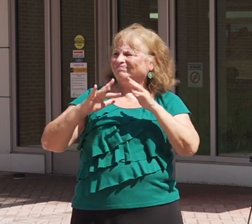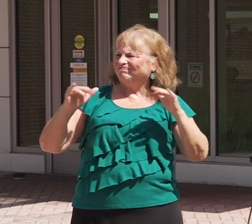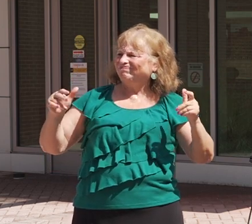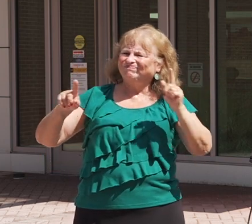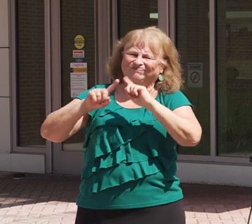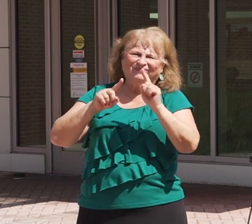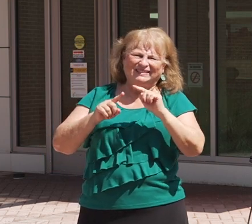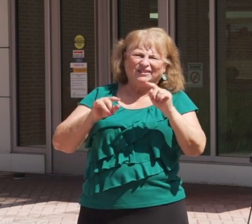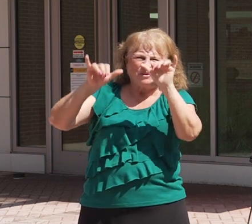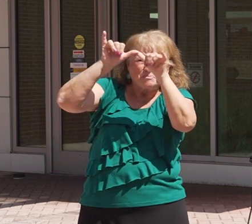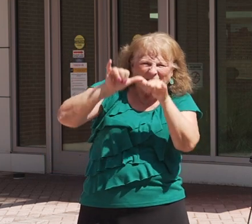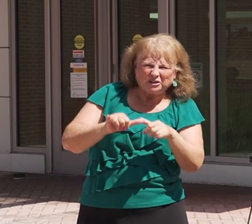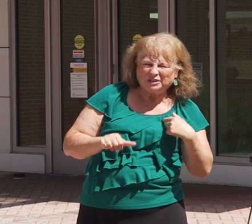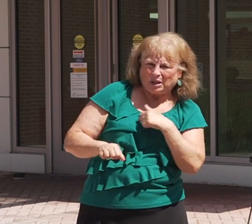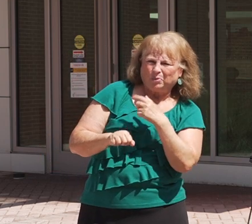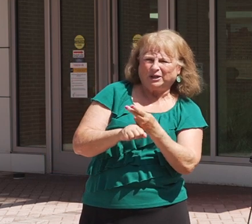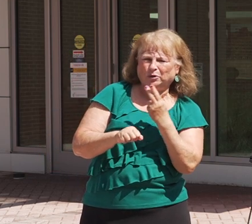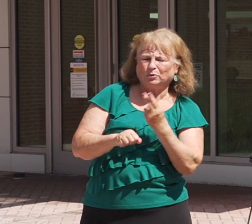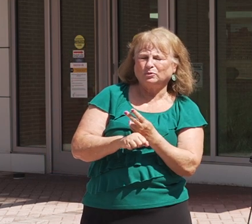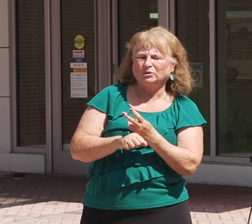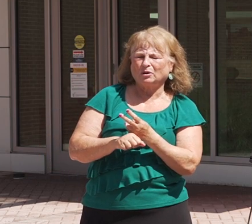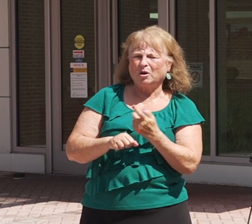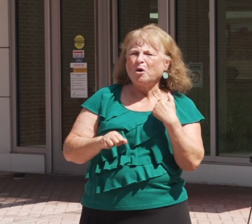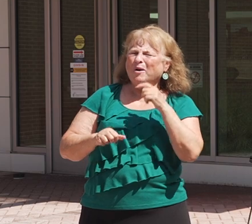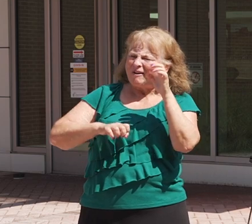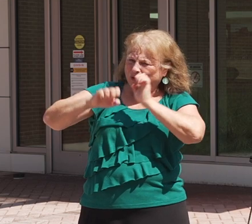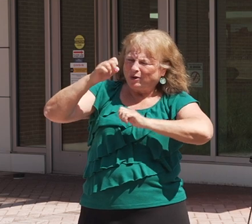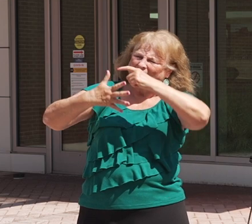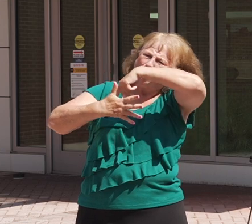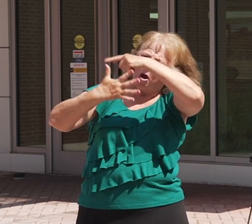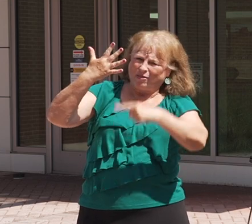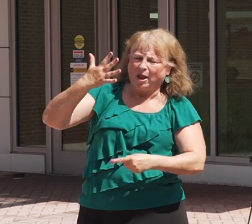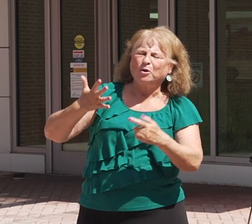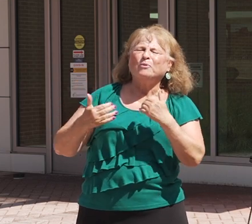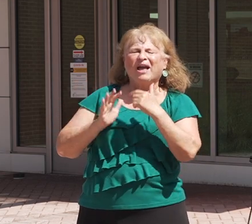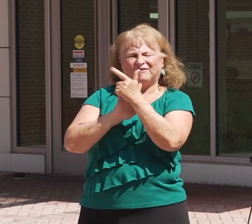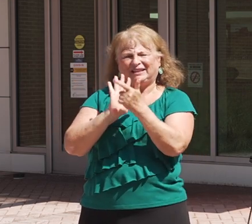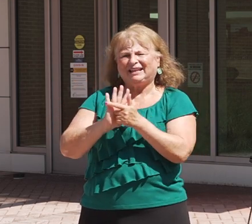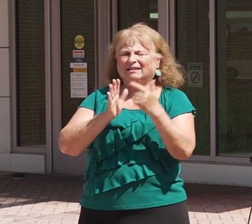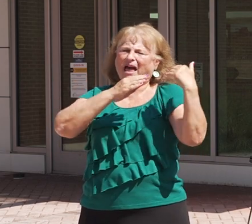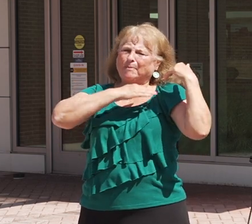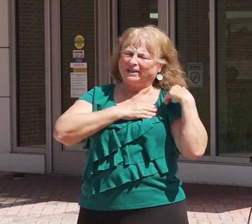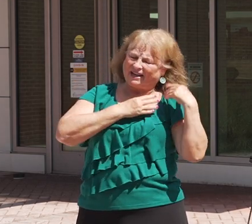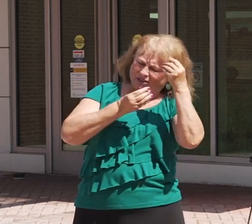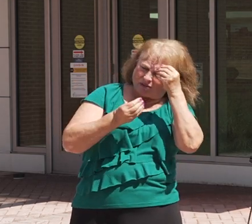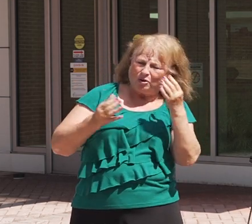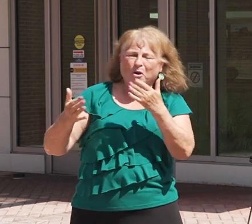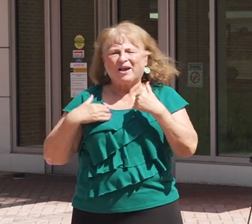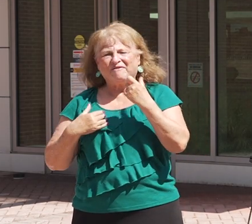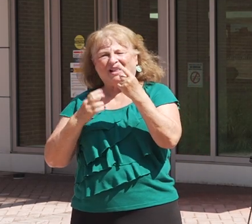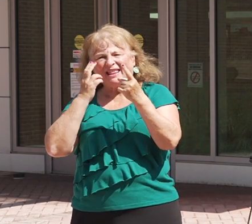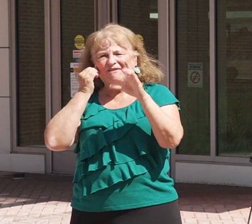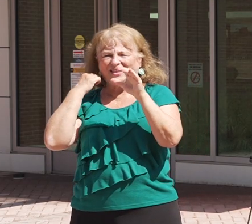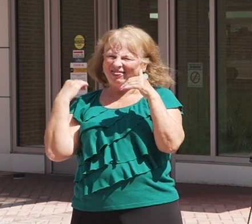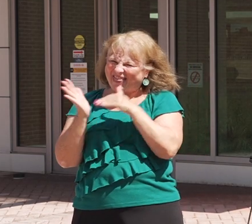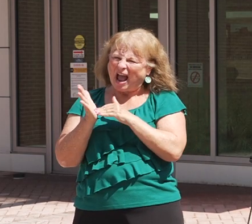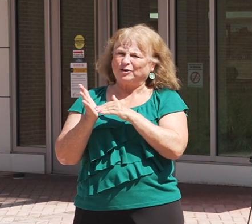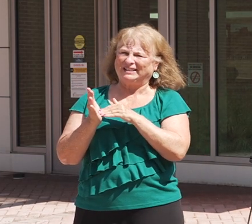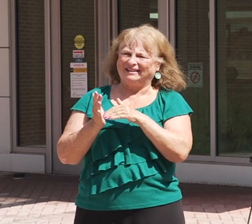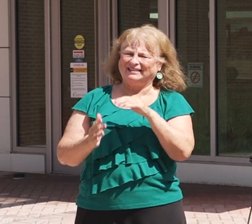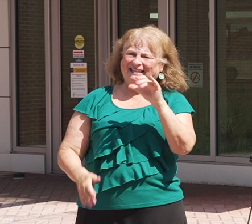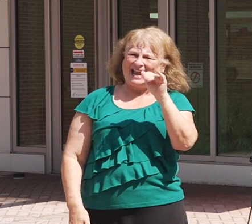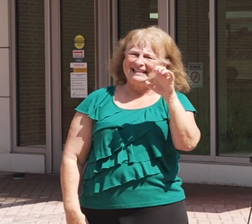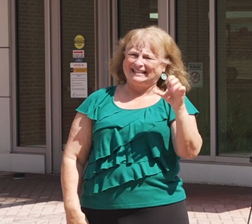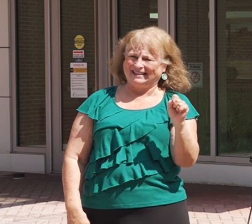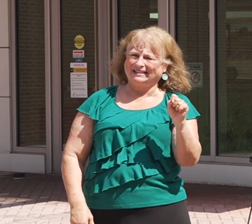different metrics that we look at. We have to evaluate all that, and we have a legal obligation to turn that over. We have 11,000 cases,